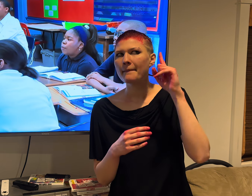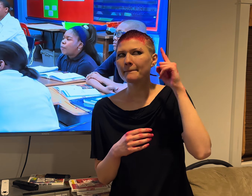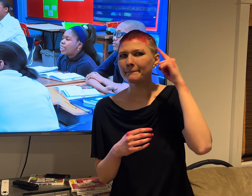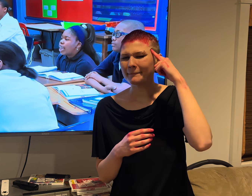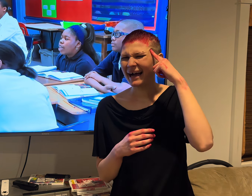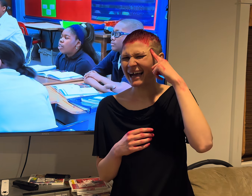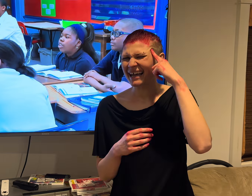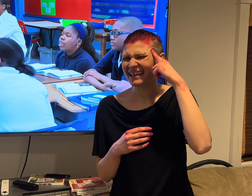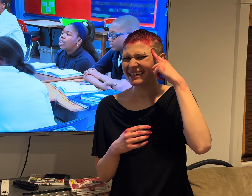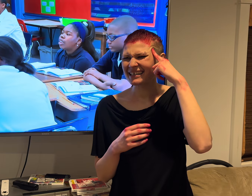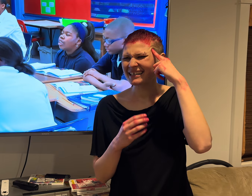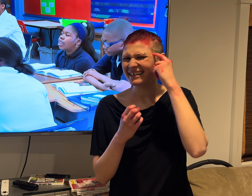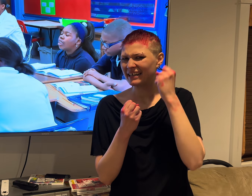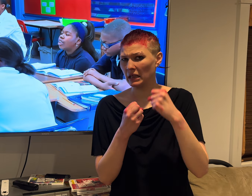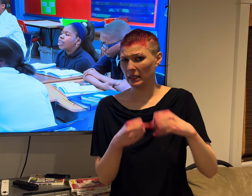Was held.